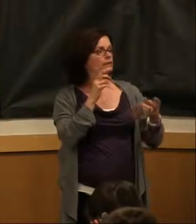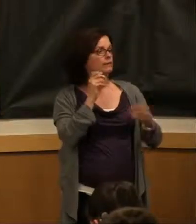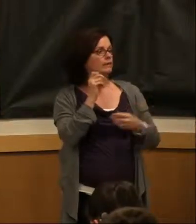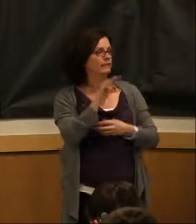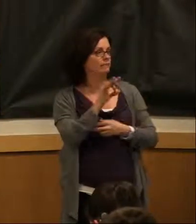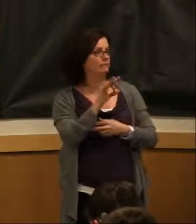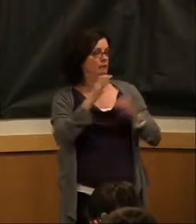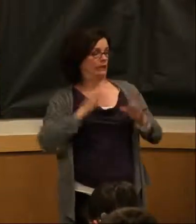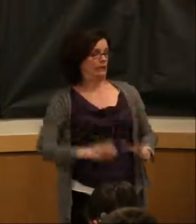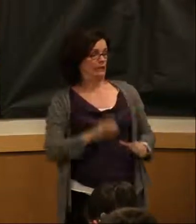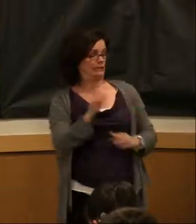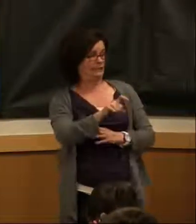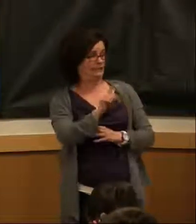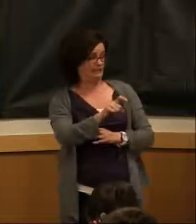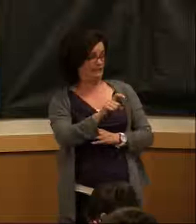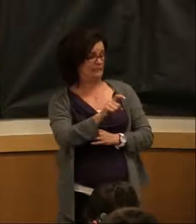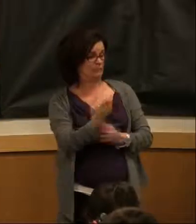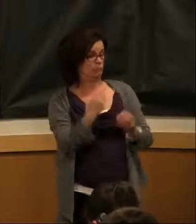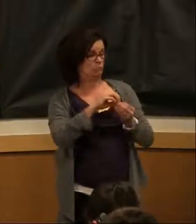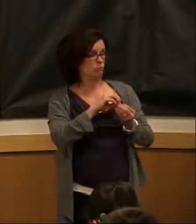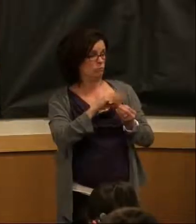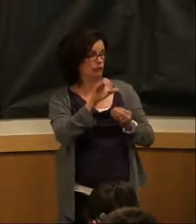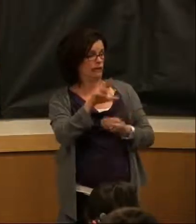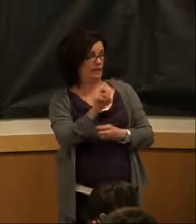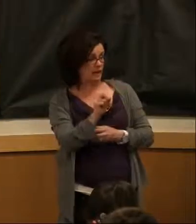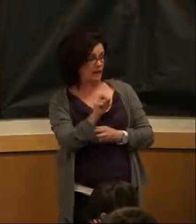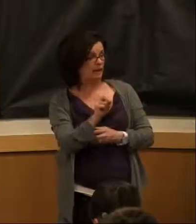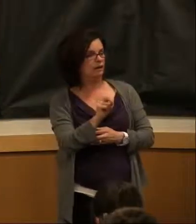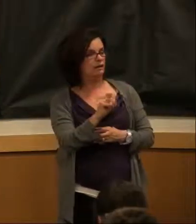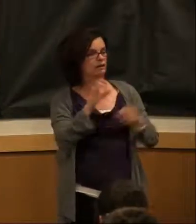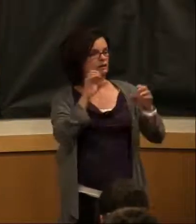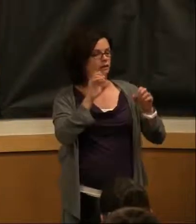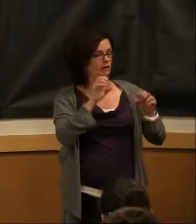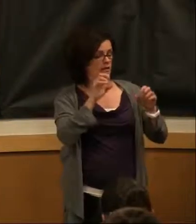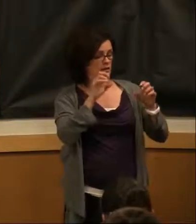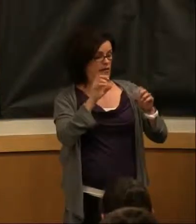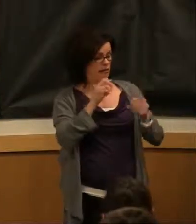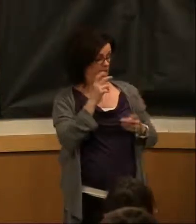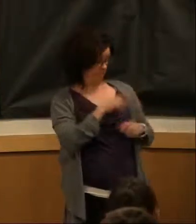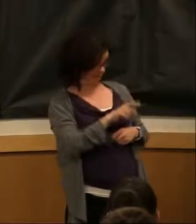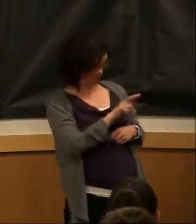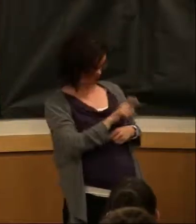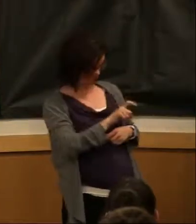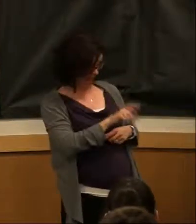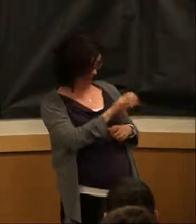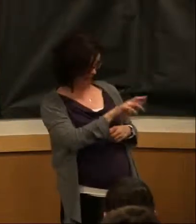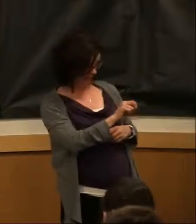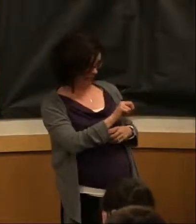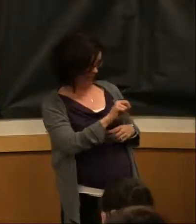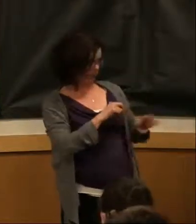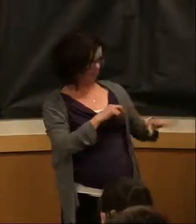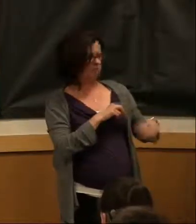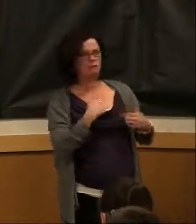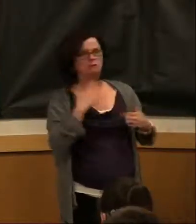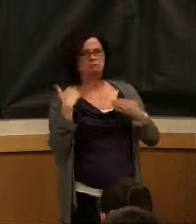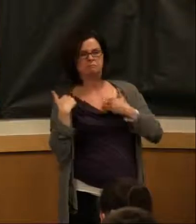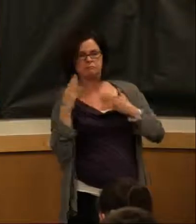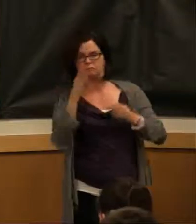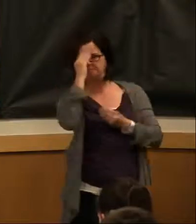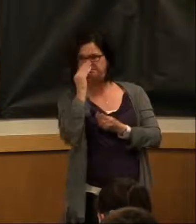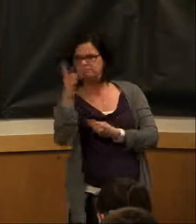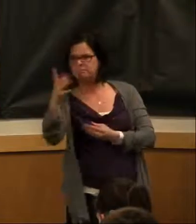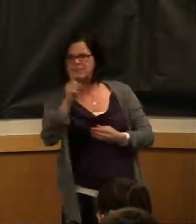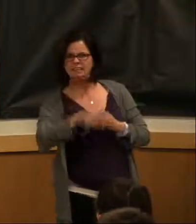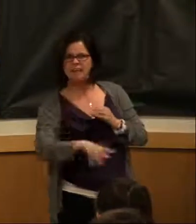more care, they can be the one who initiates that voice to us and lets us know that we need to add more